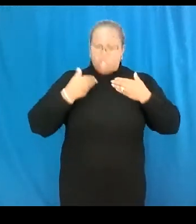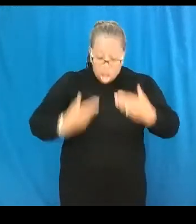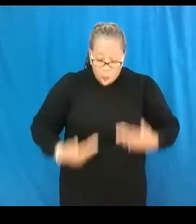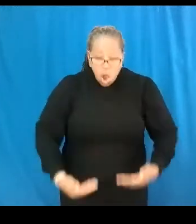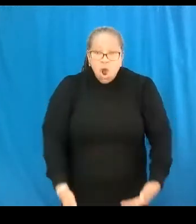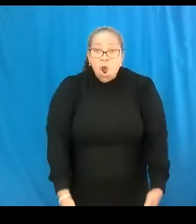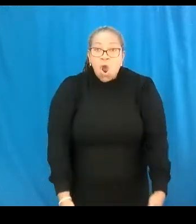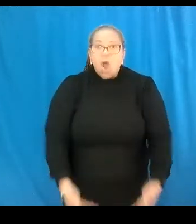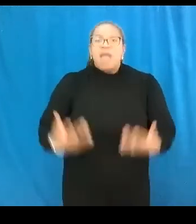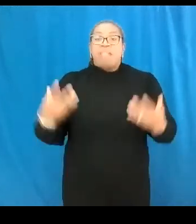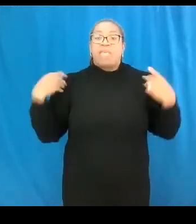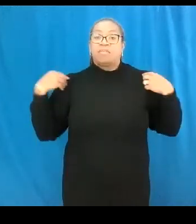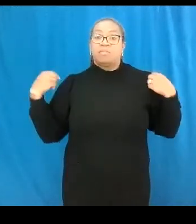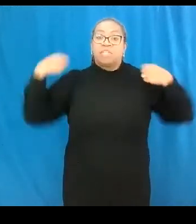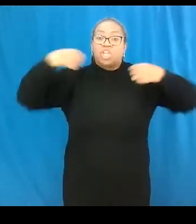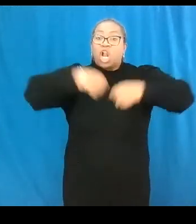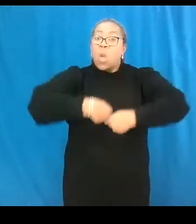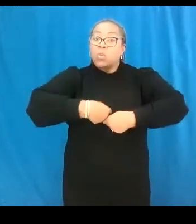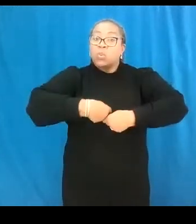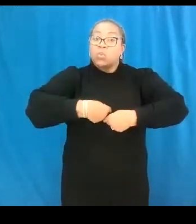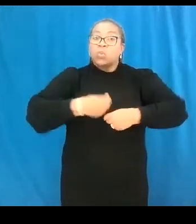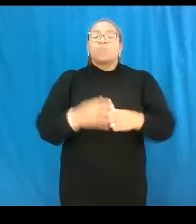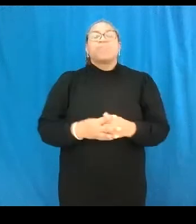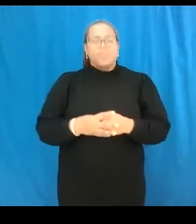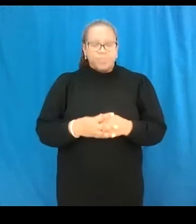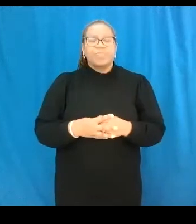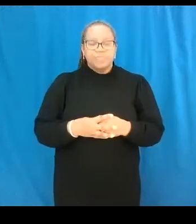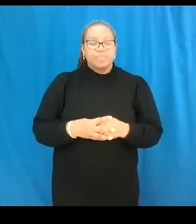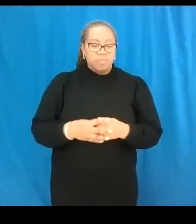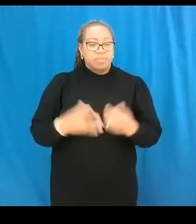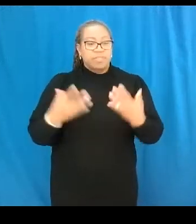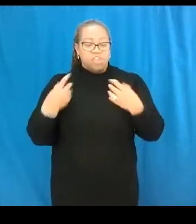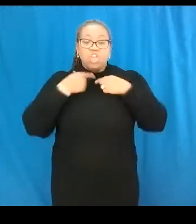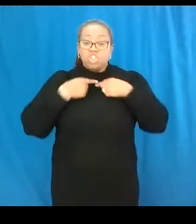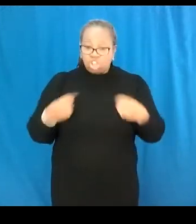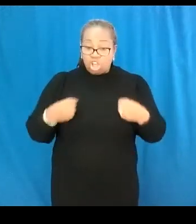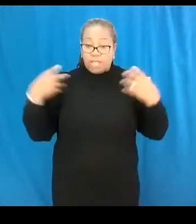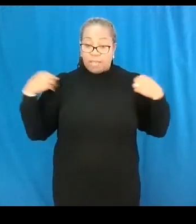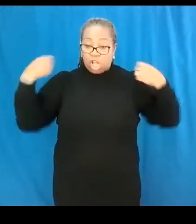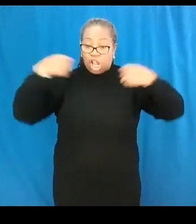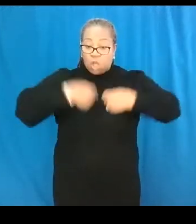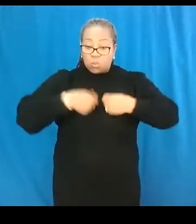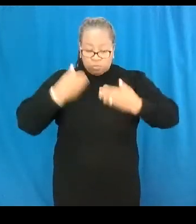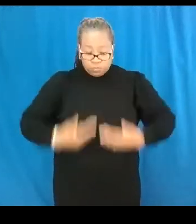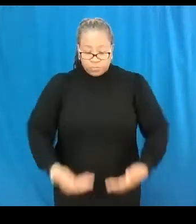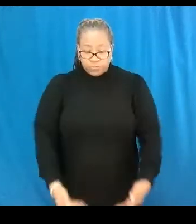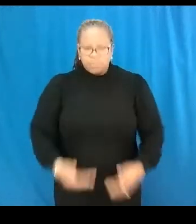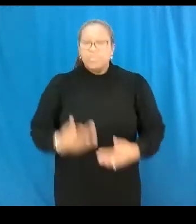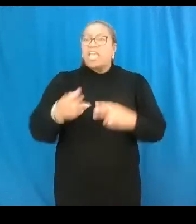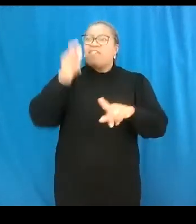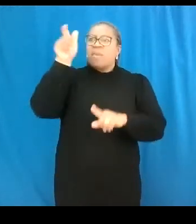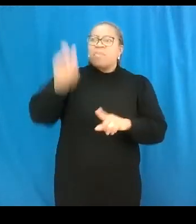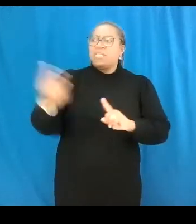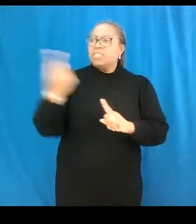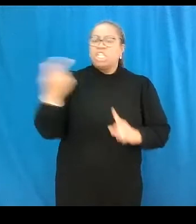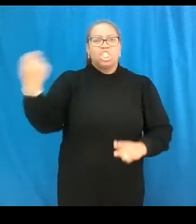a cloak over their tunic. In our translation, a coat over their tunic. And if someone sued you, it was of